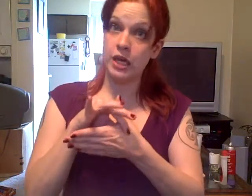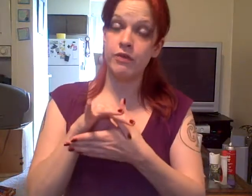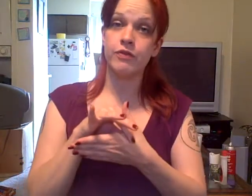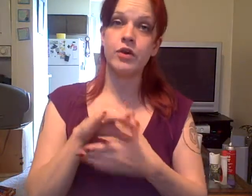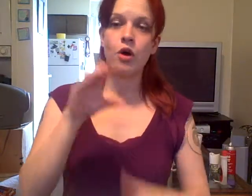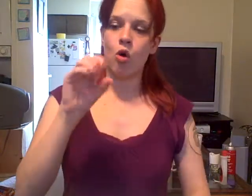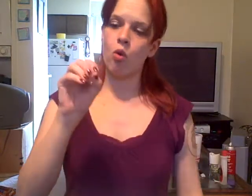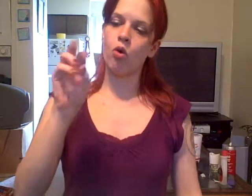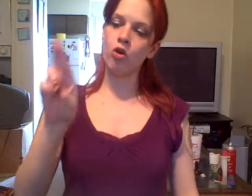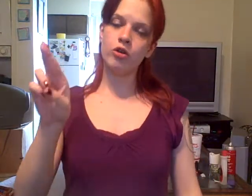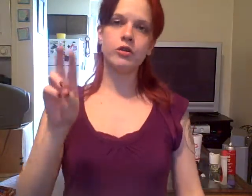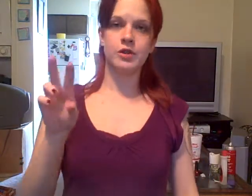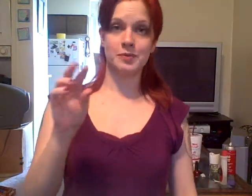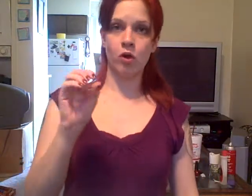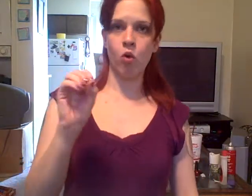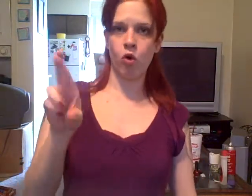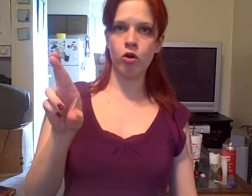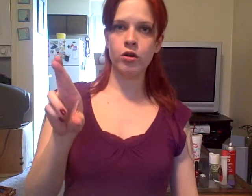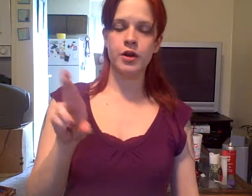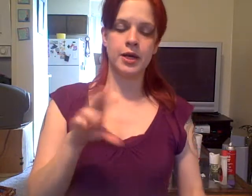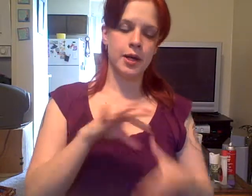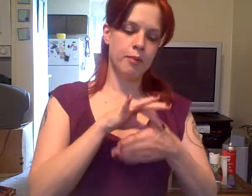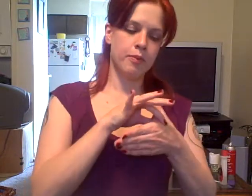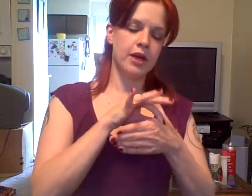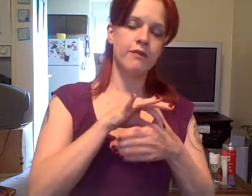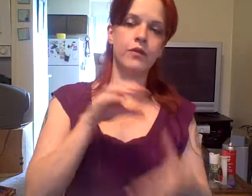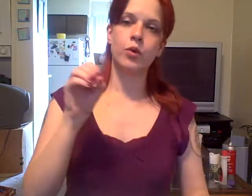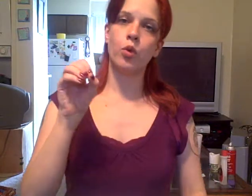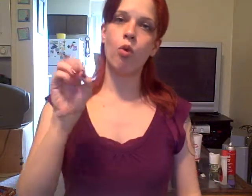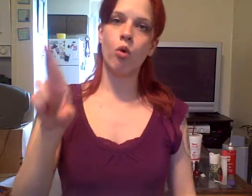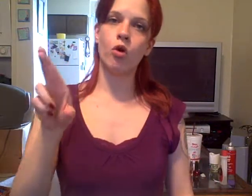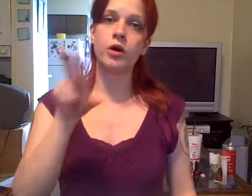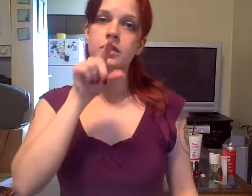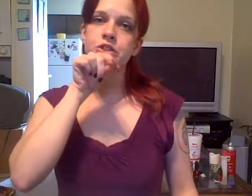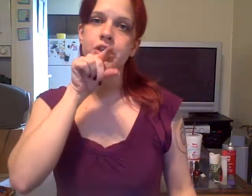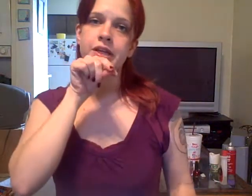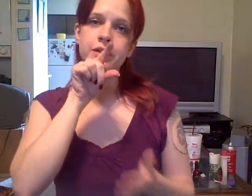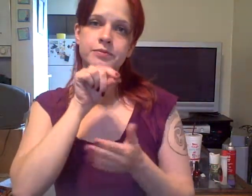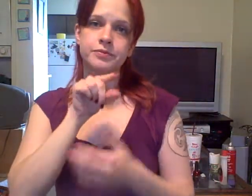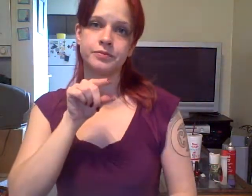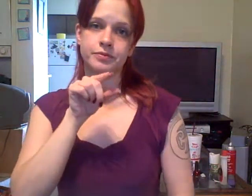beef, or, you spell or, beef, or chicken.